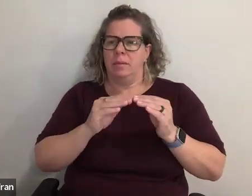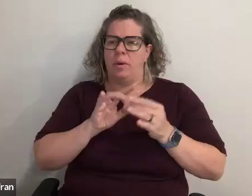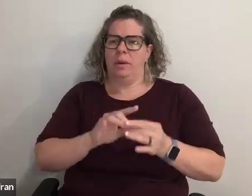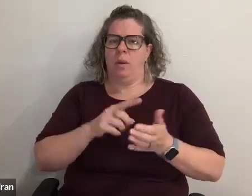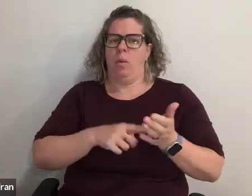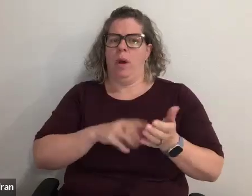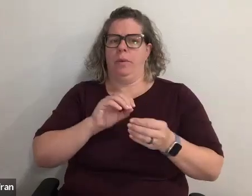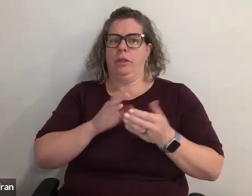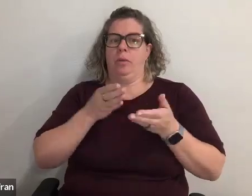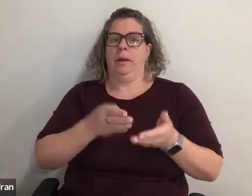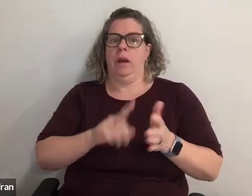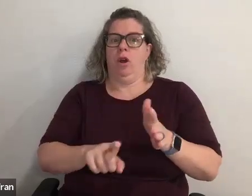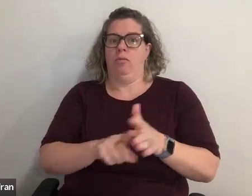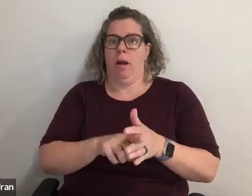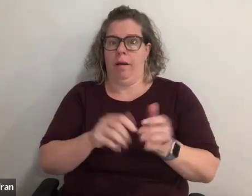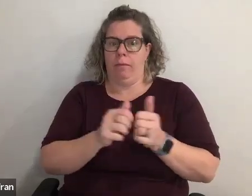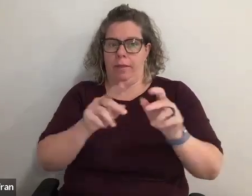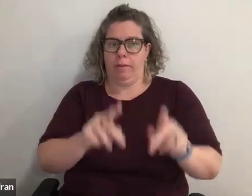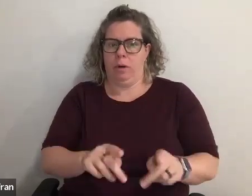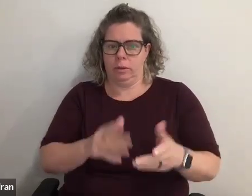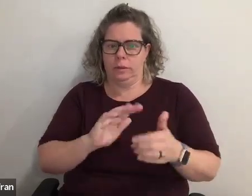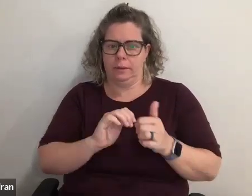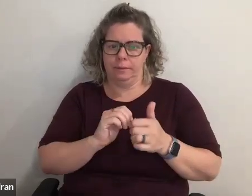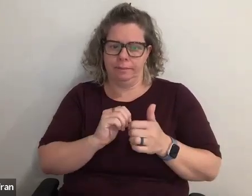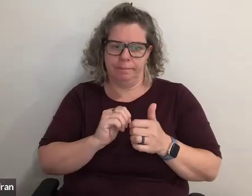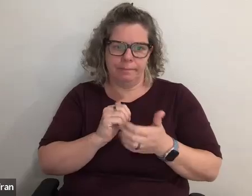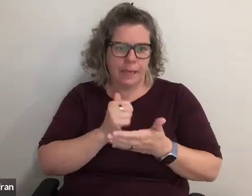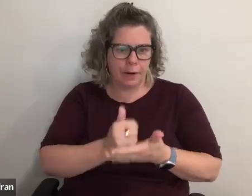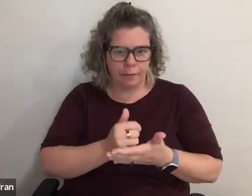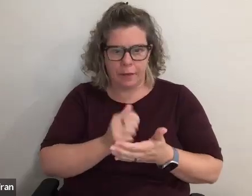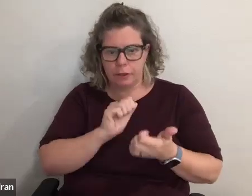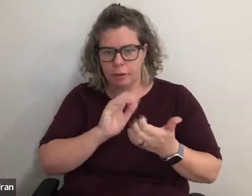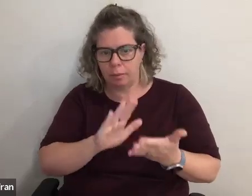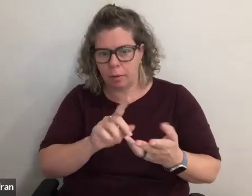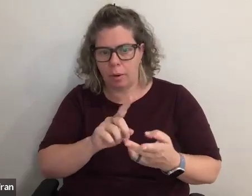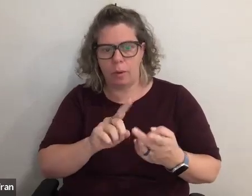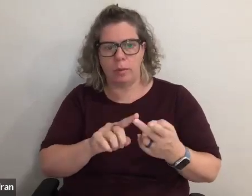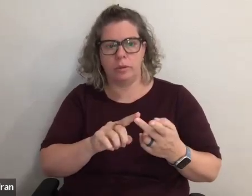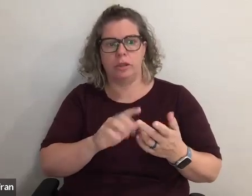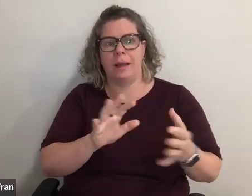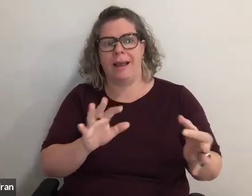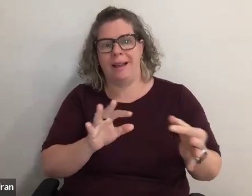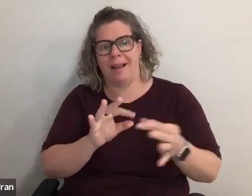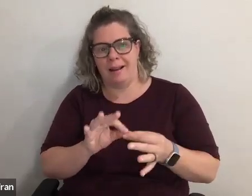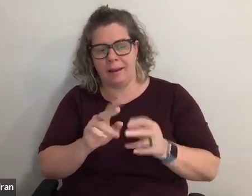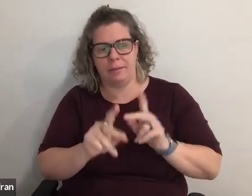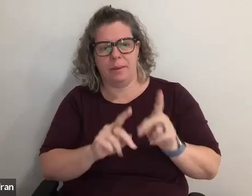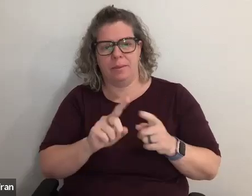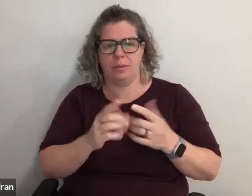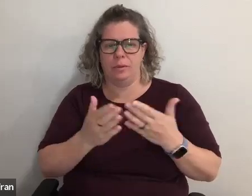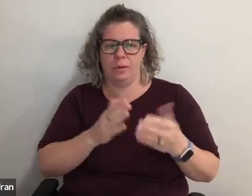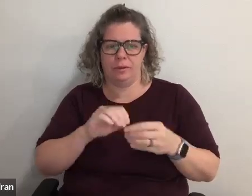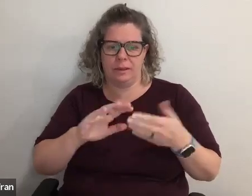do on scene with people when we show up? So types of intervention, how we connect people in the community, and then of course, details about